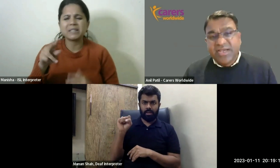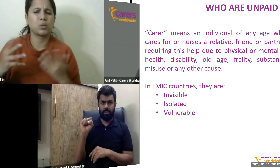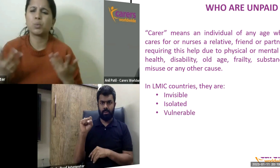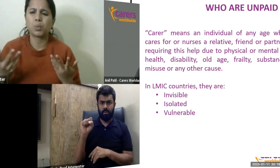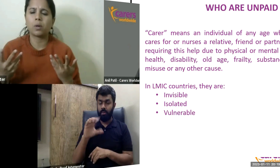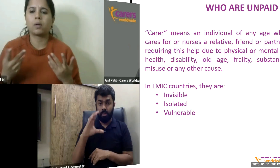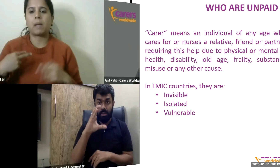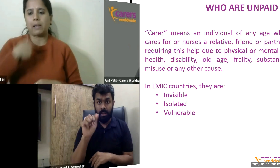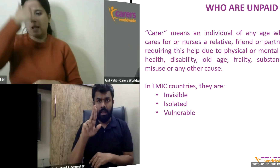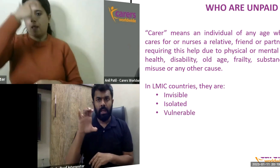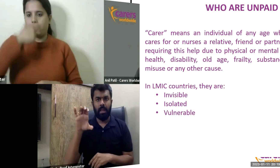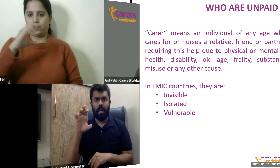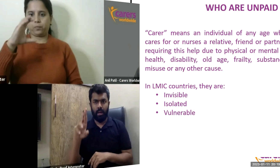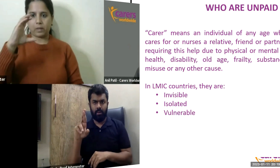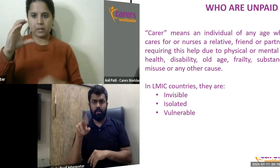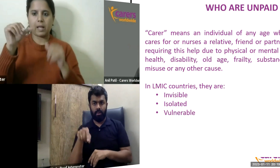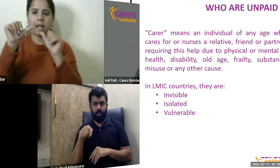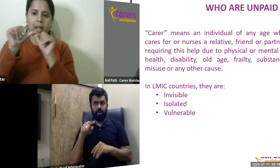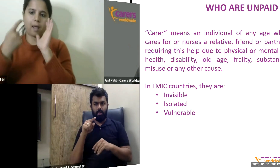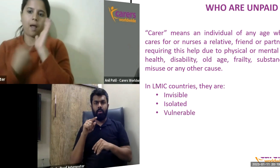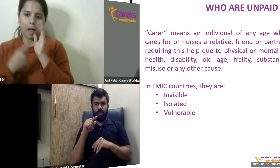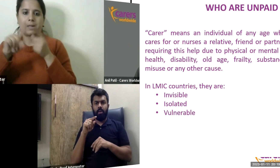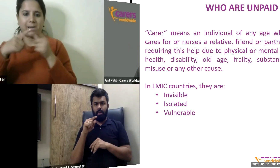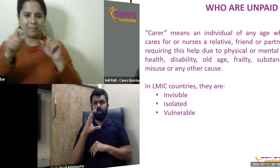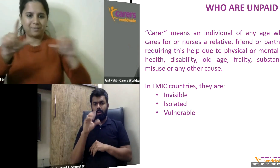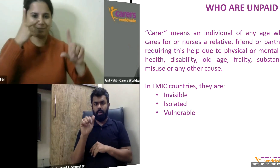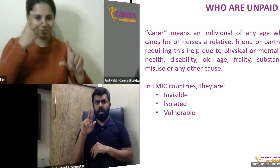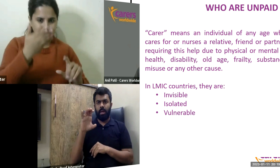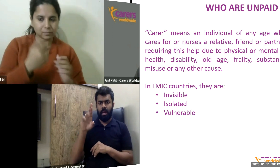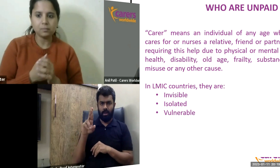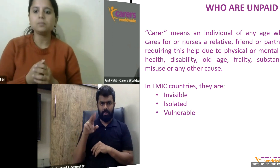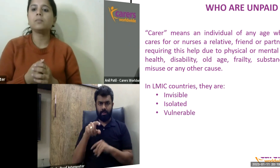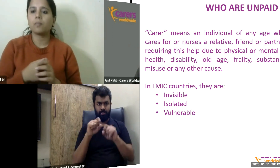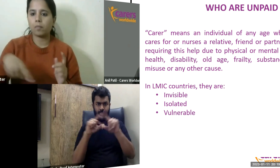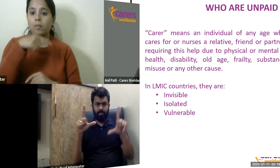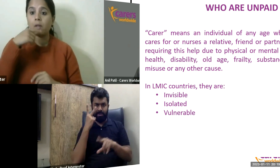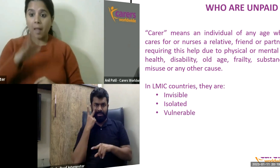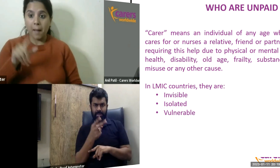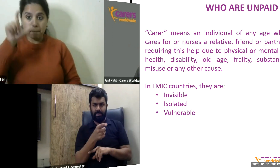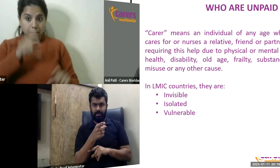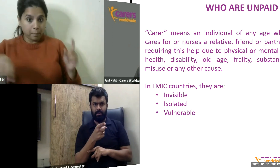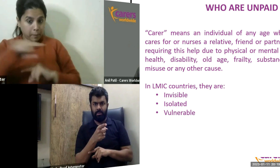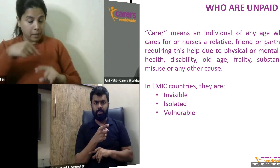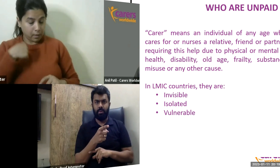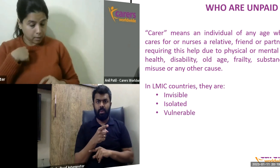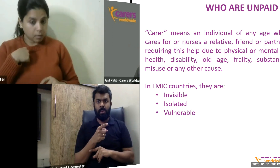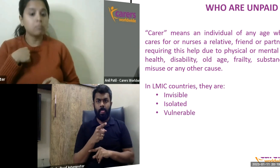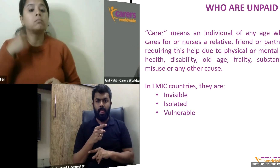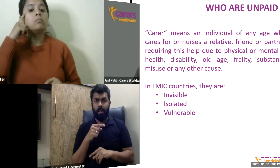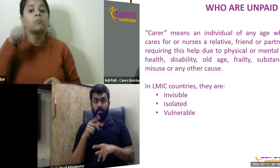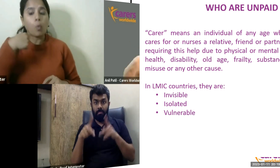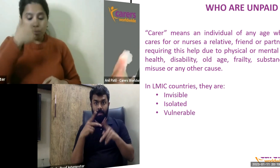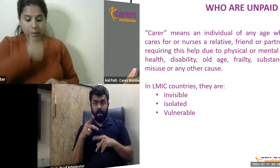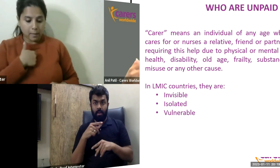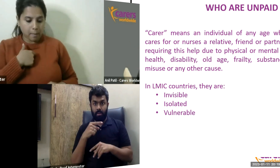Carers means an individual of any age who cares for or nurses a relative, friend, or a partner, requires